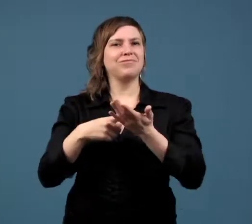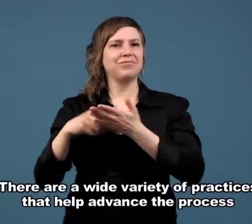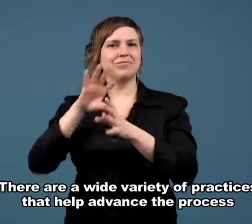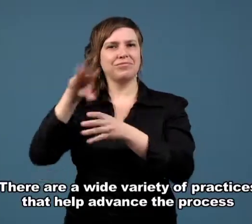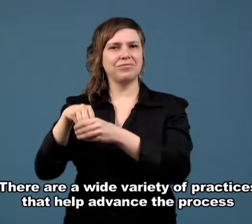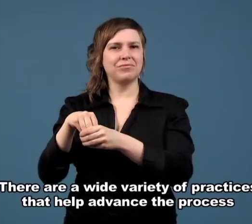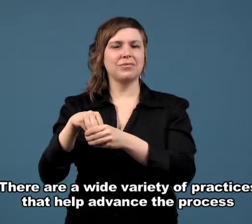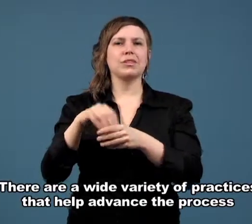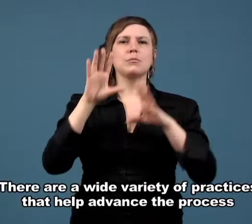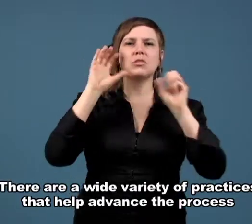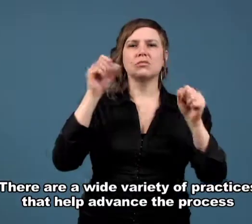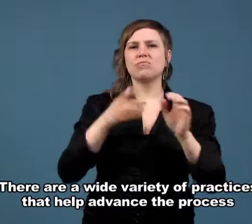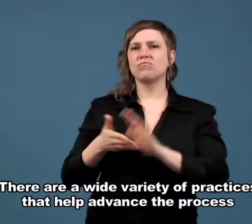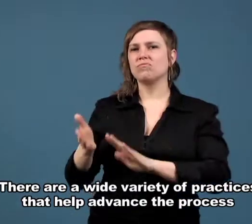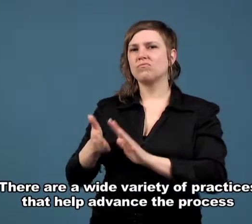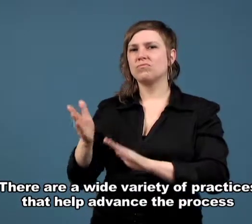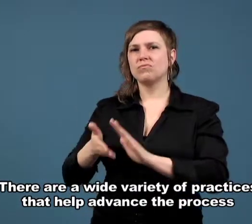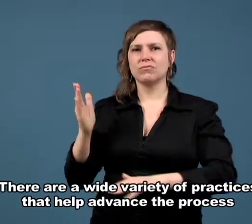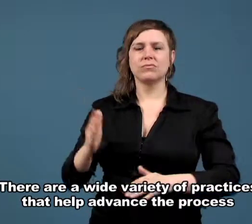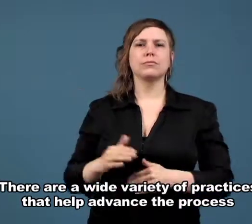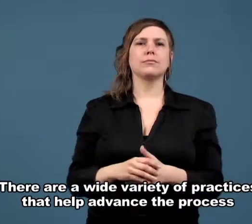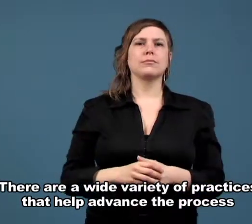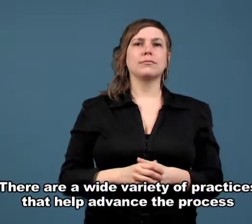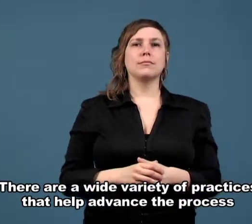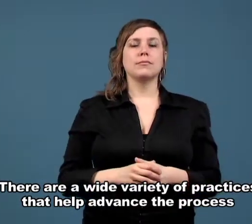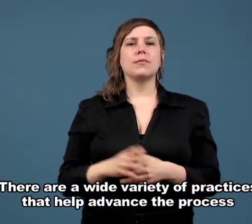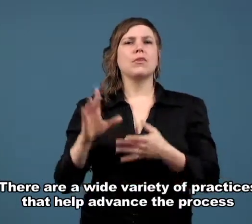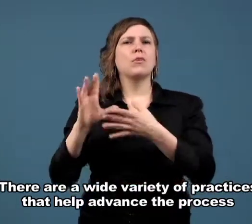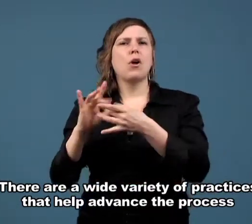There are a wide variety of practices that help advance the process